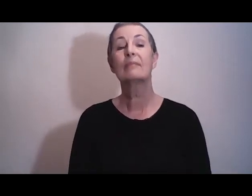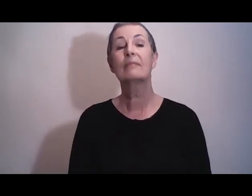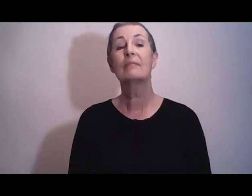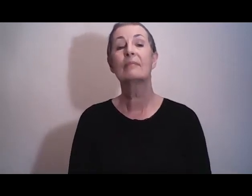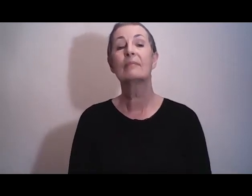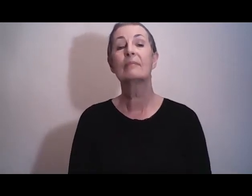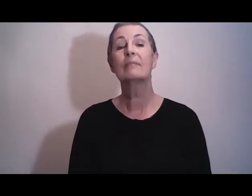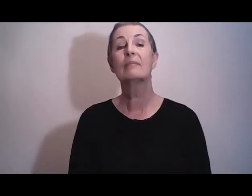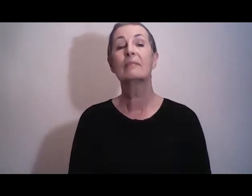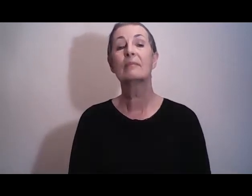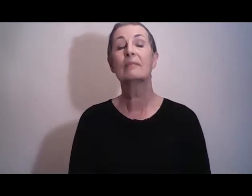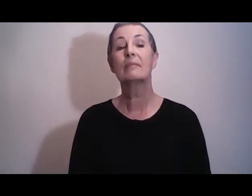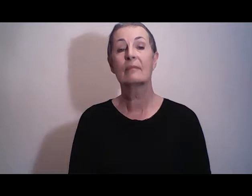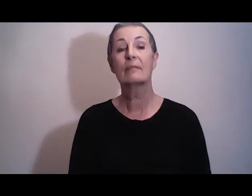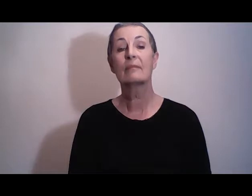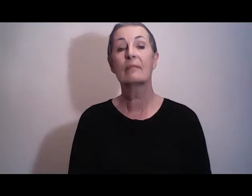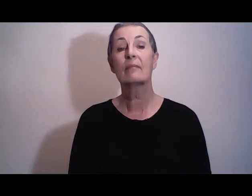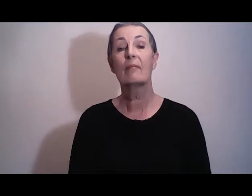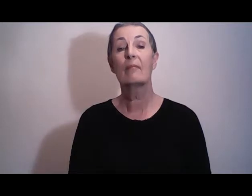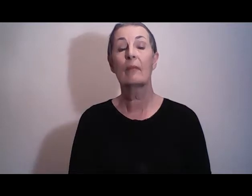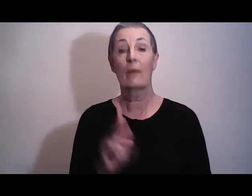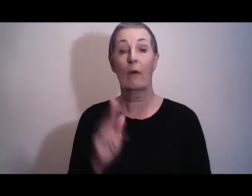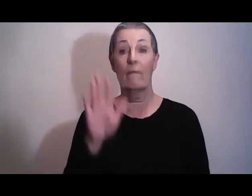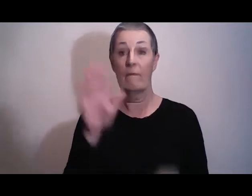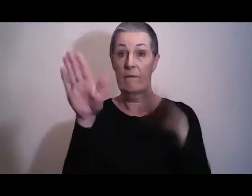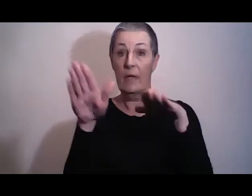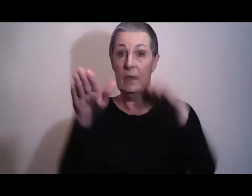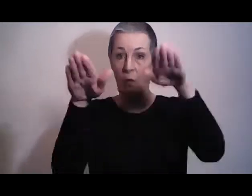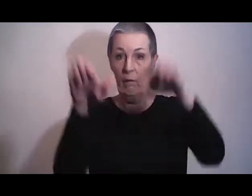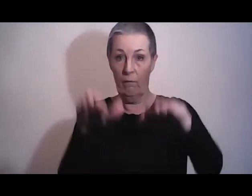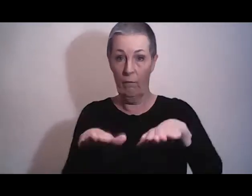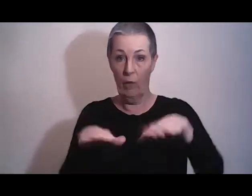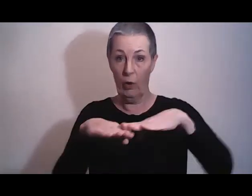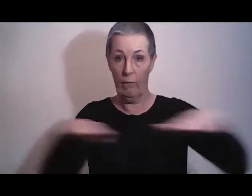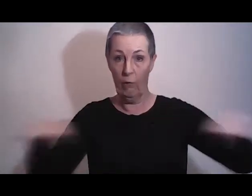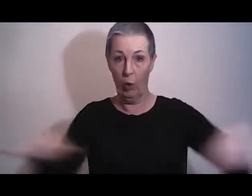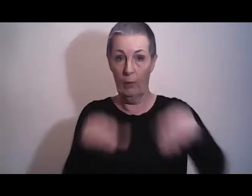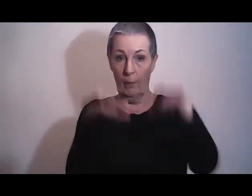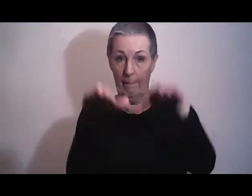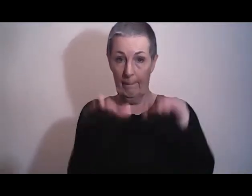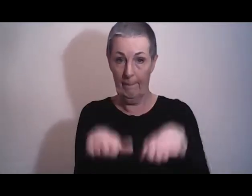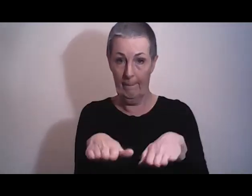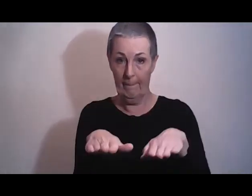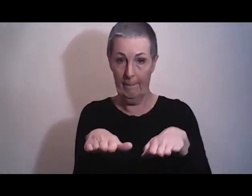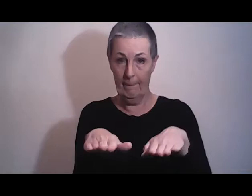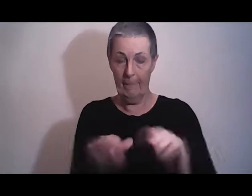you just raise, make sure that your feet are well on the floor, flat on the floor. Can you see? Okay.